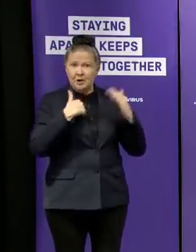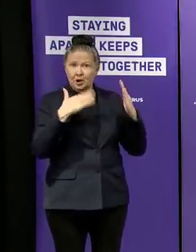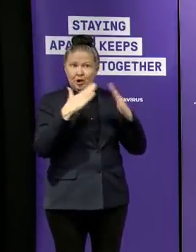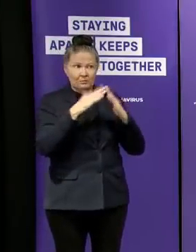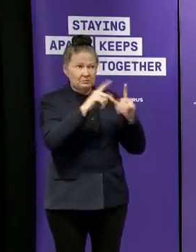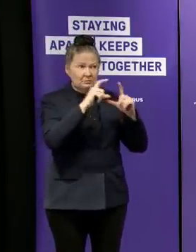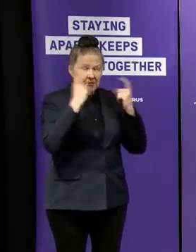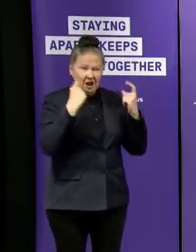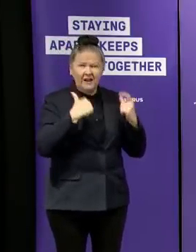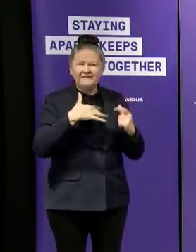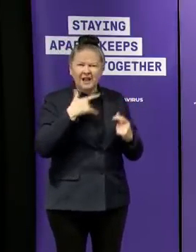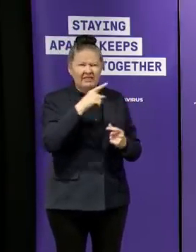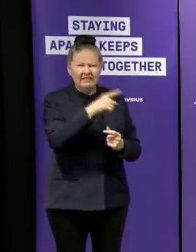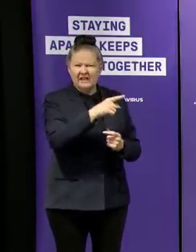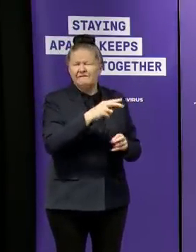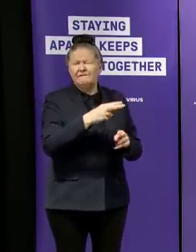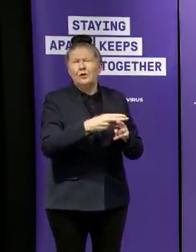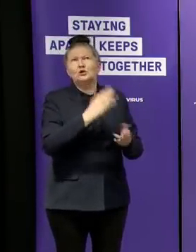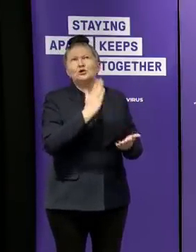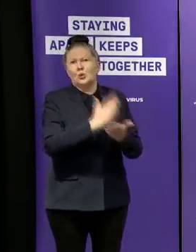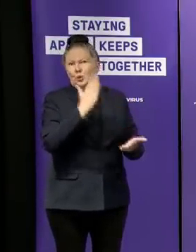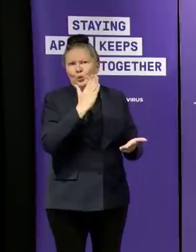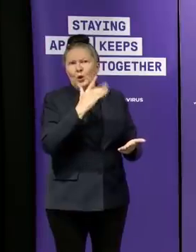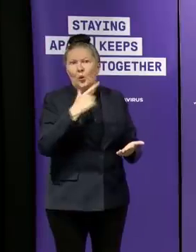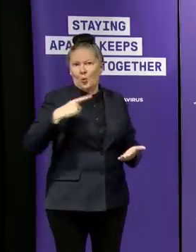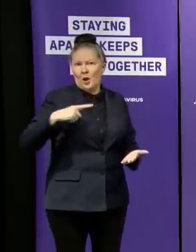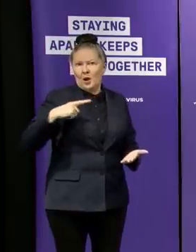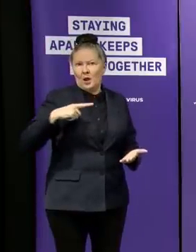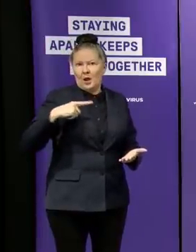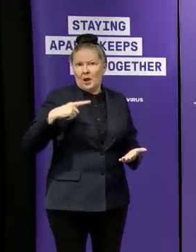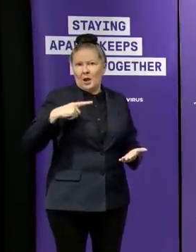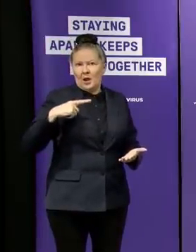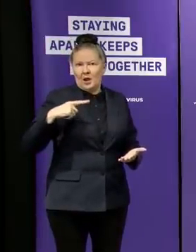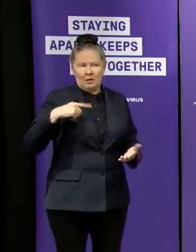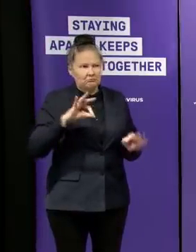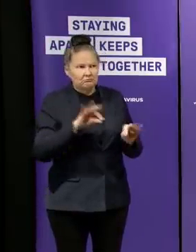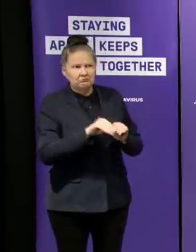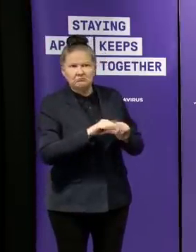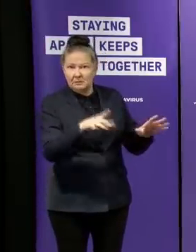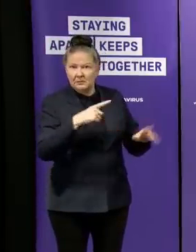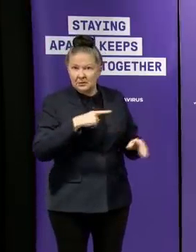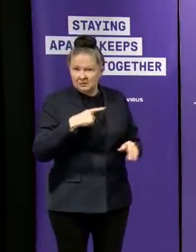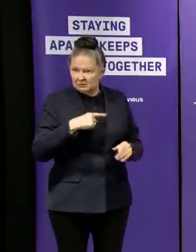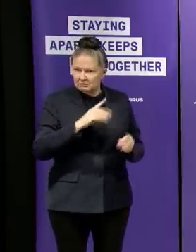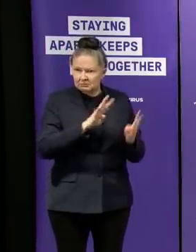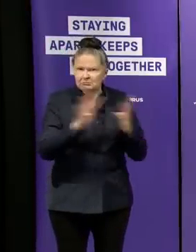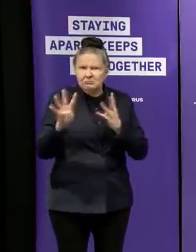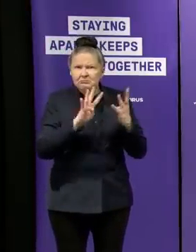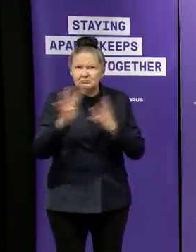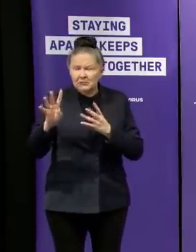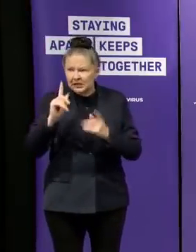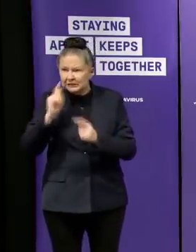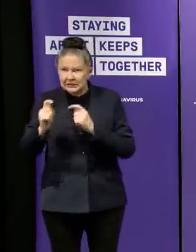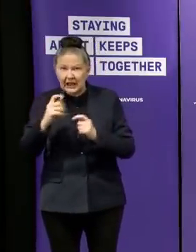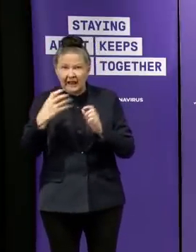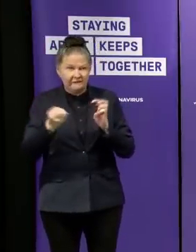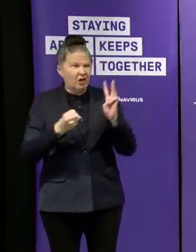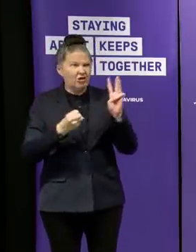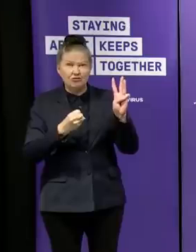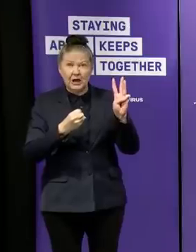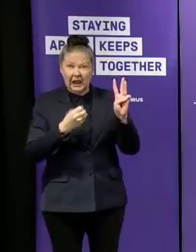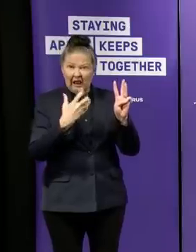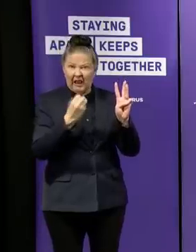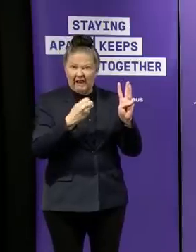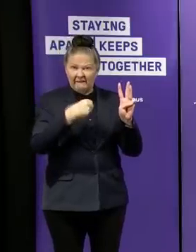has almost certainly played a part in the fact that we've done 6,000 tests. We had a positive people there, unbeknownst to them, moving around